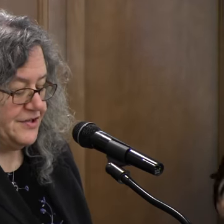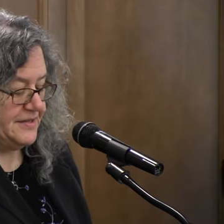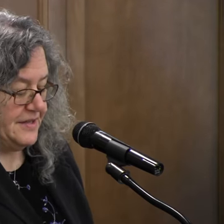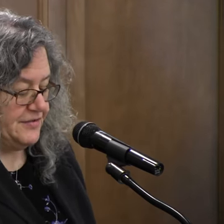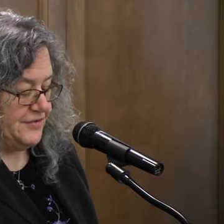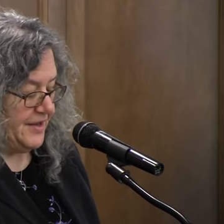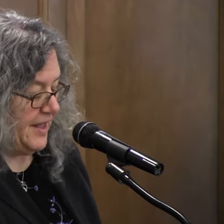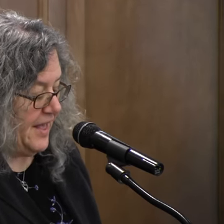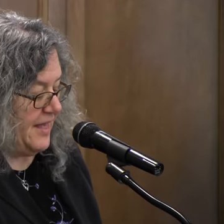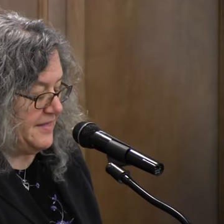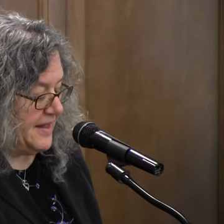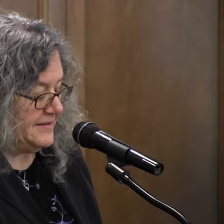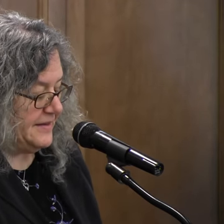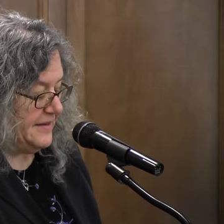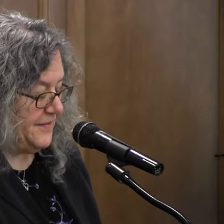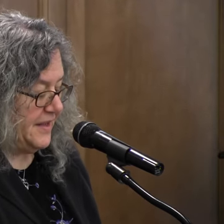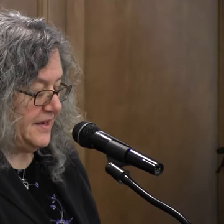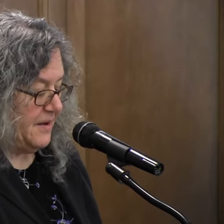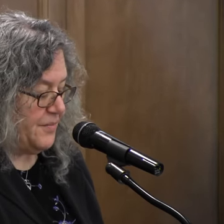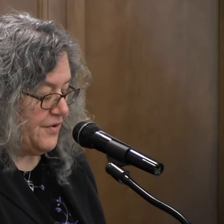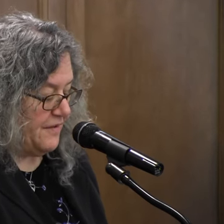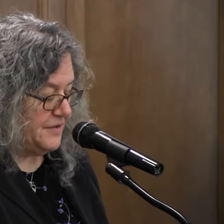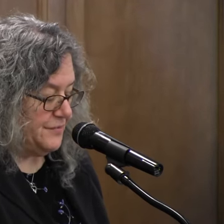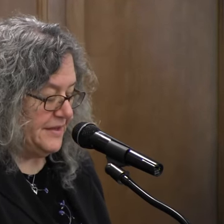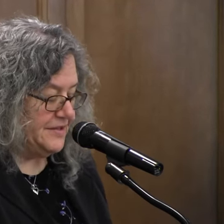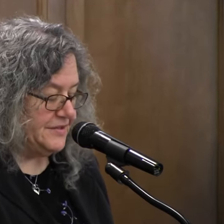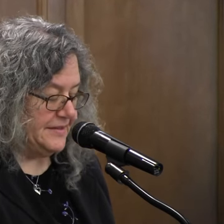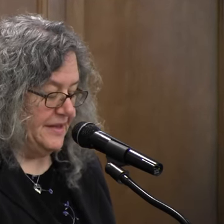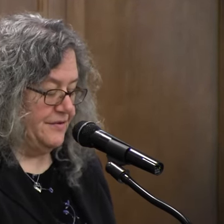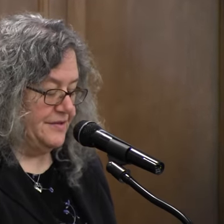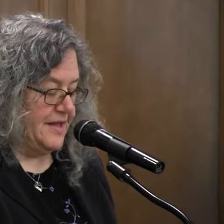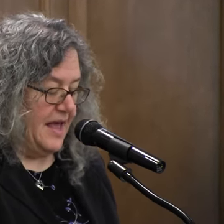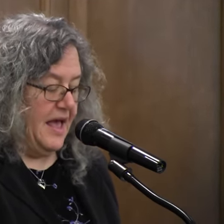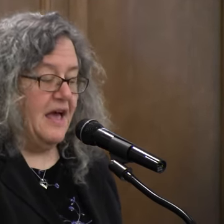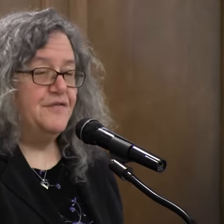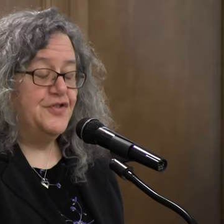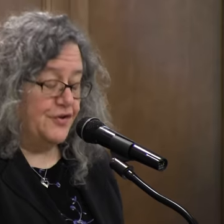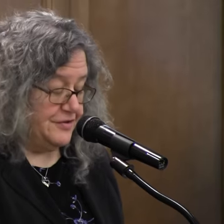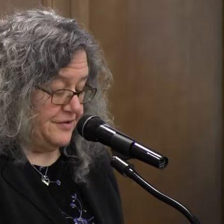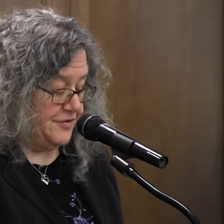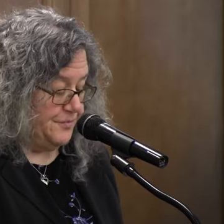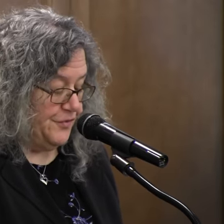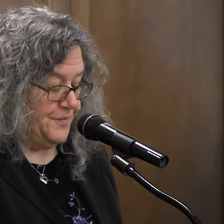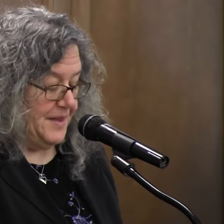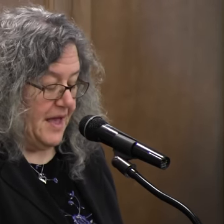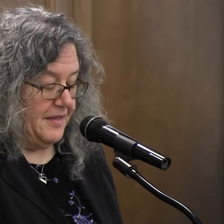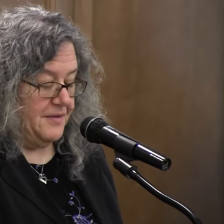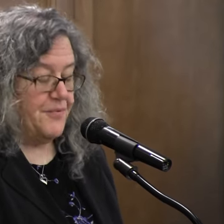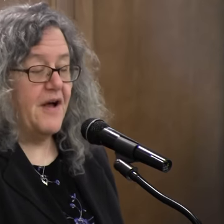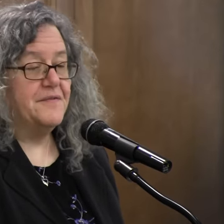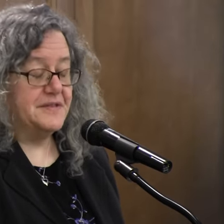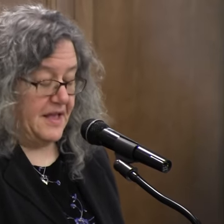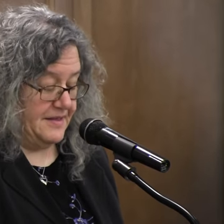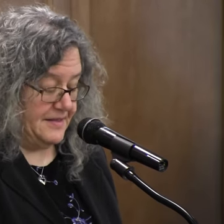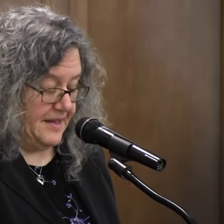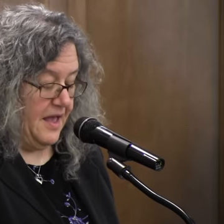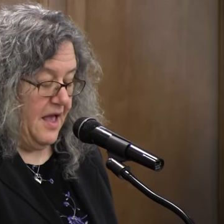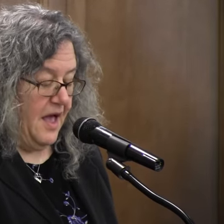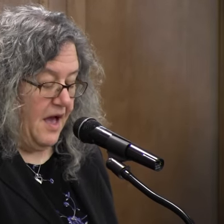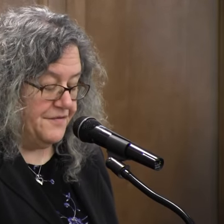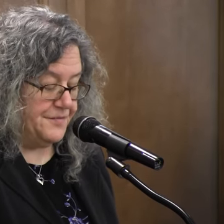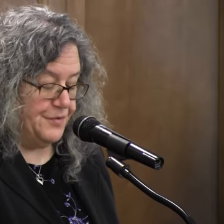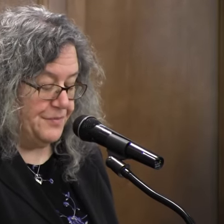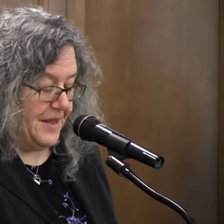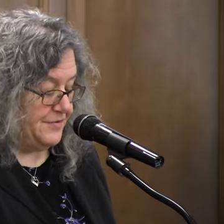our nation's history that a significant number of its religious leaders have chosen to move beyond the